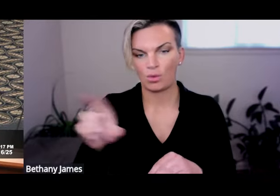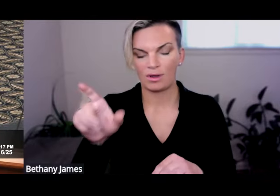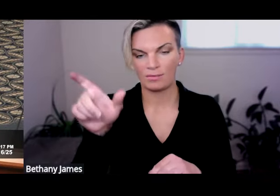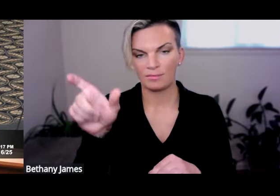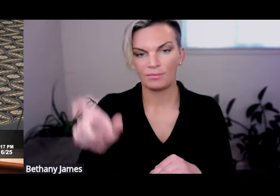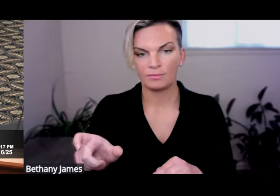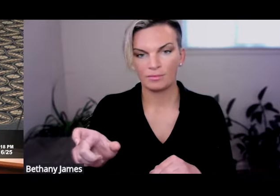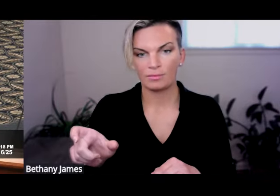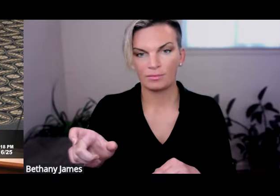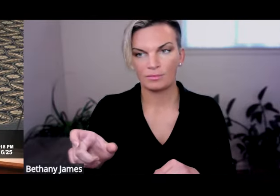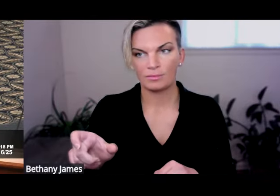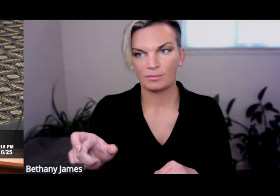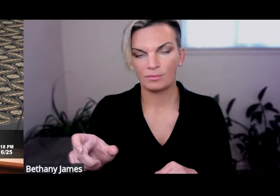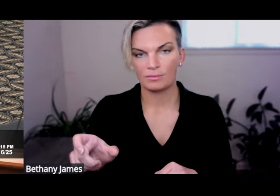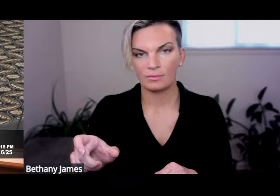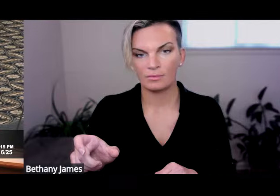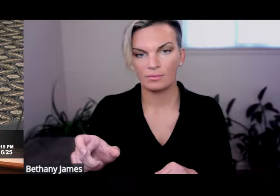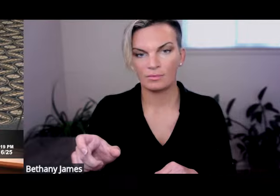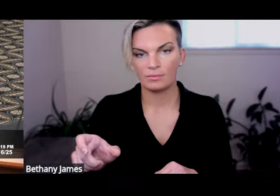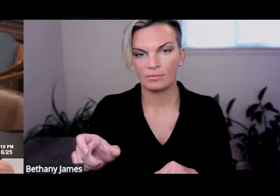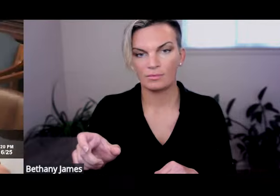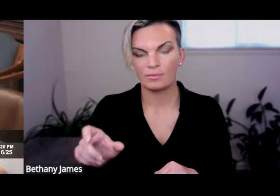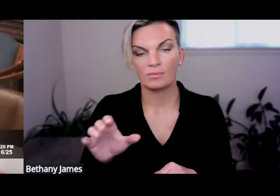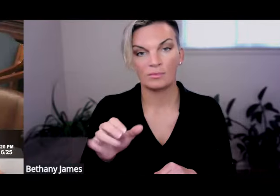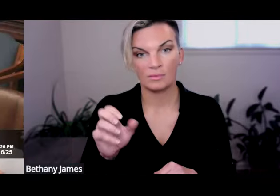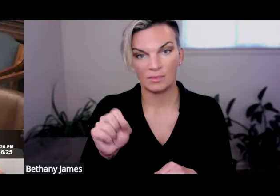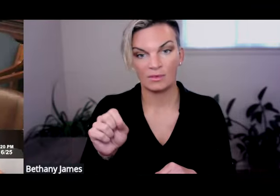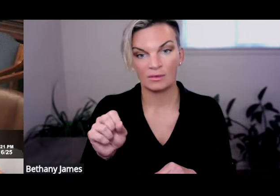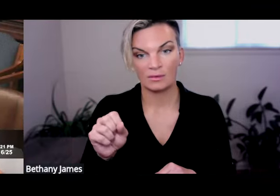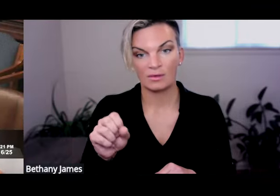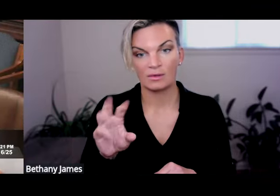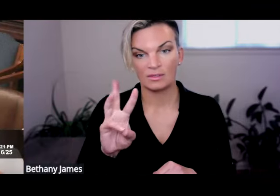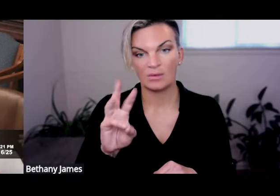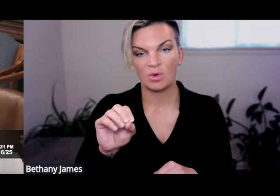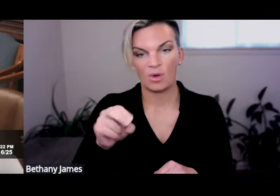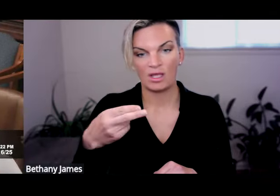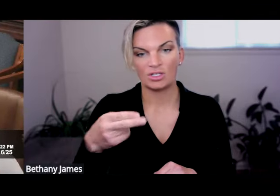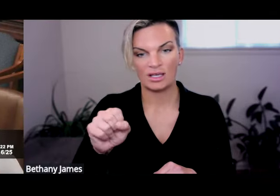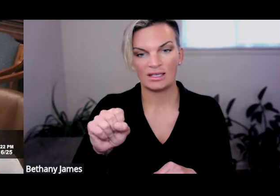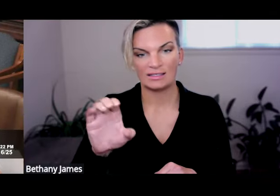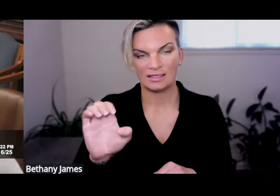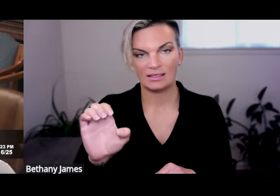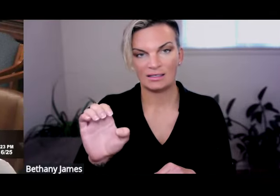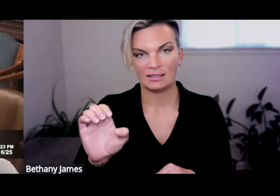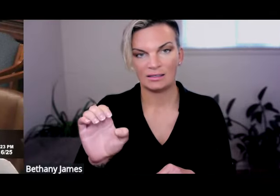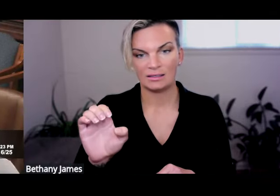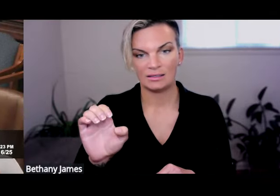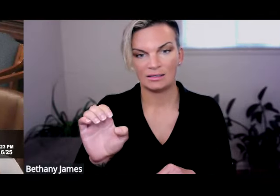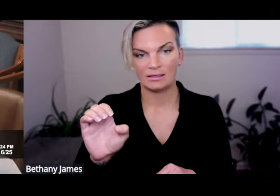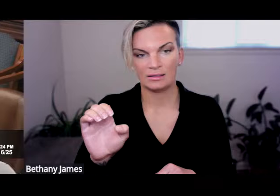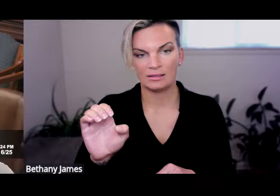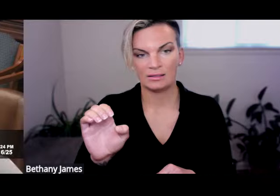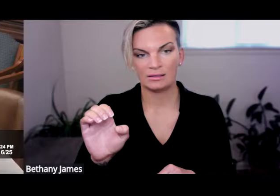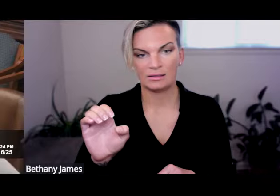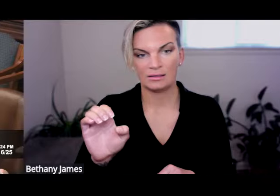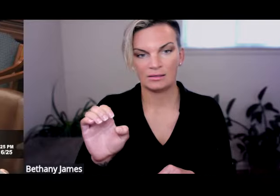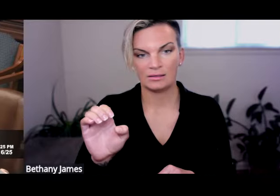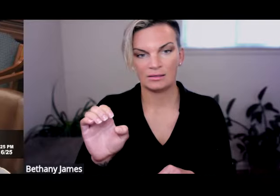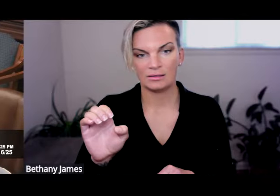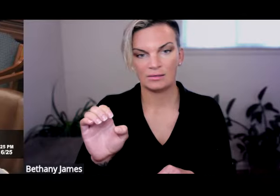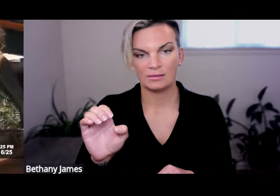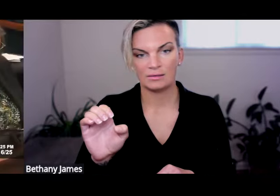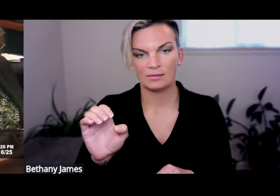yeah, WOHSE. You know, you did refuse to approve the